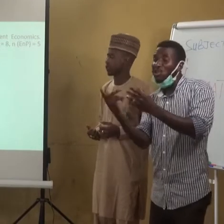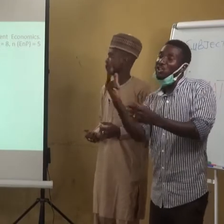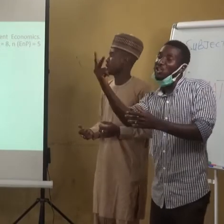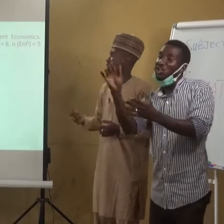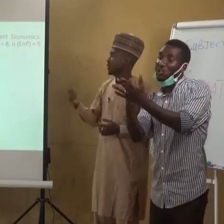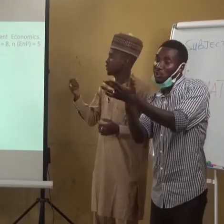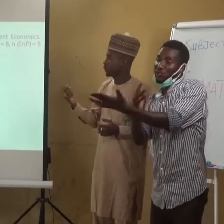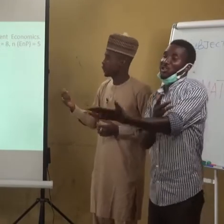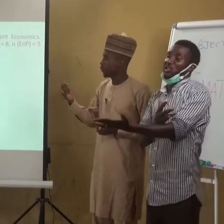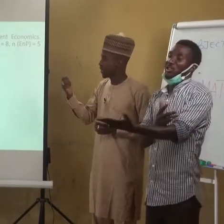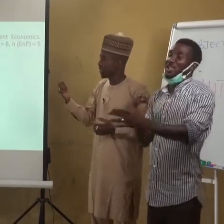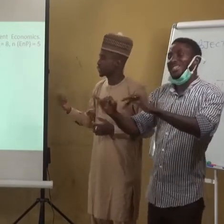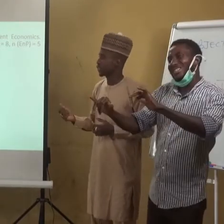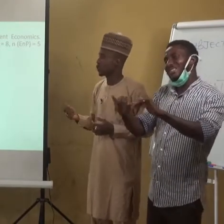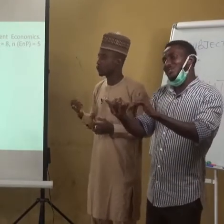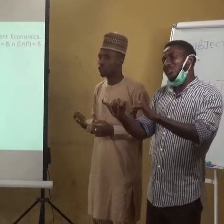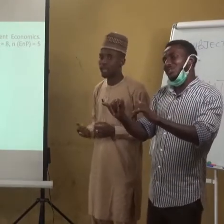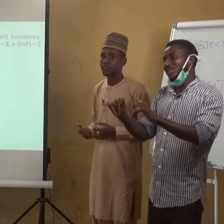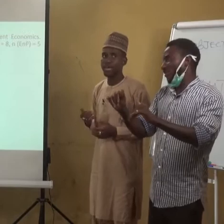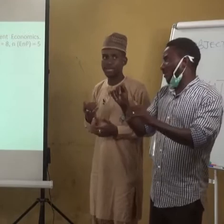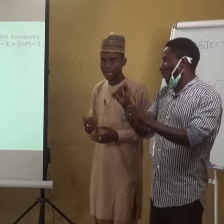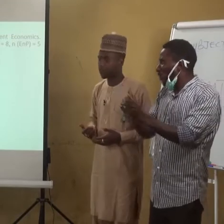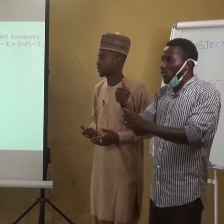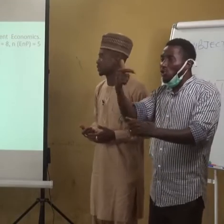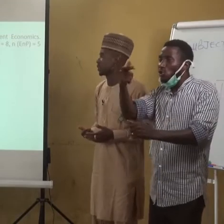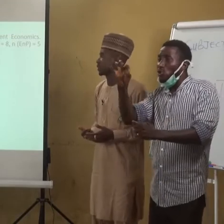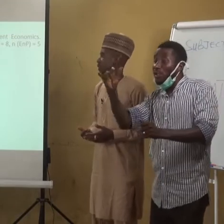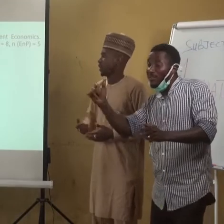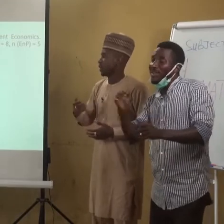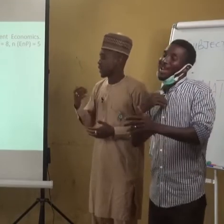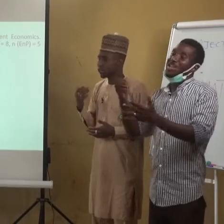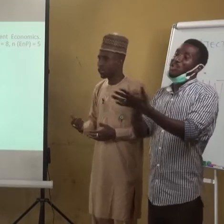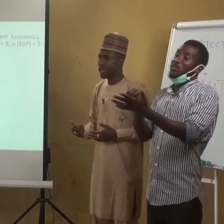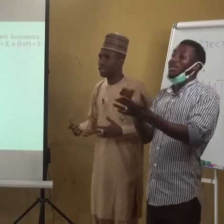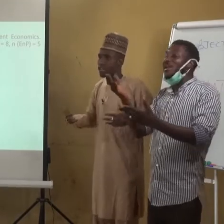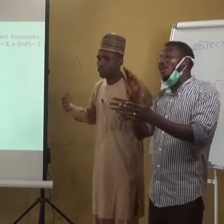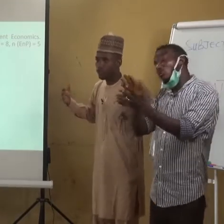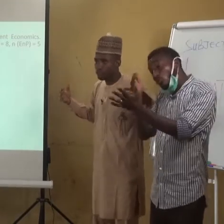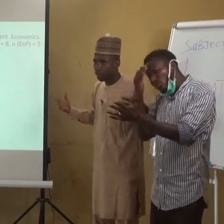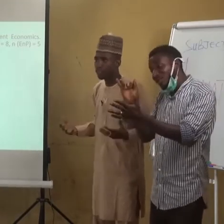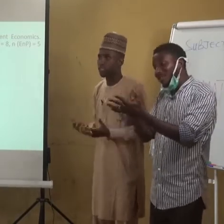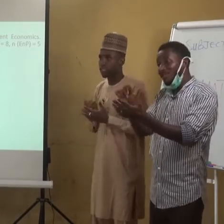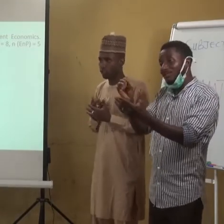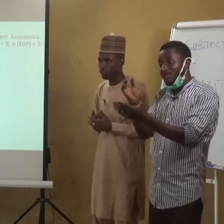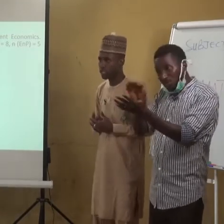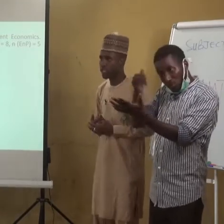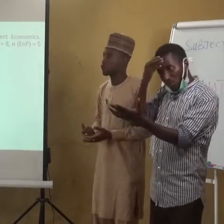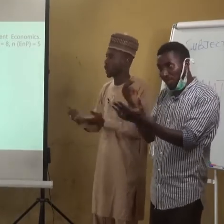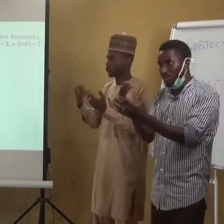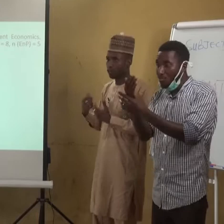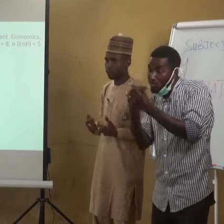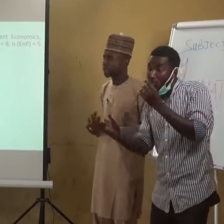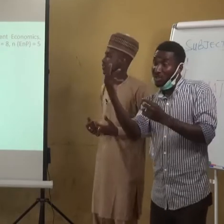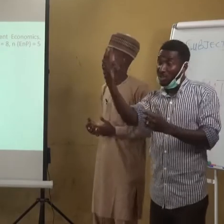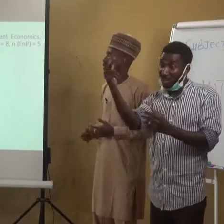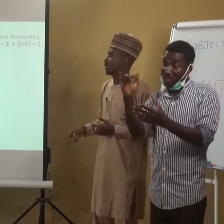subjects. The same thing from the intersection of geography and economics. There are students that study both the 3 subjects, then we